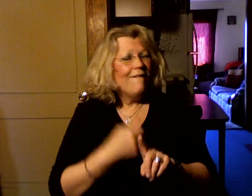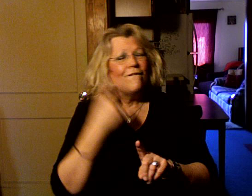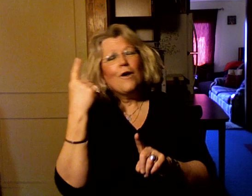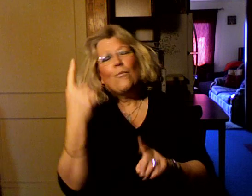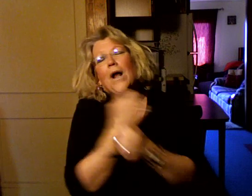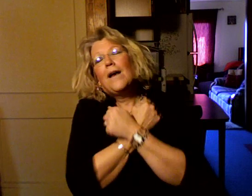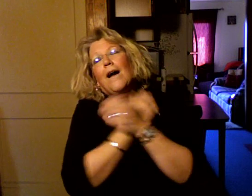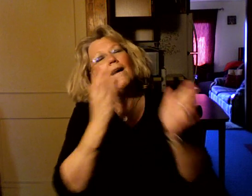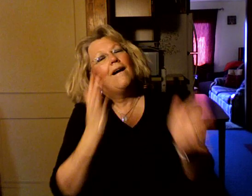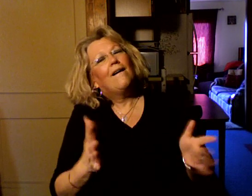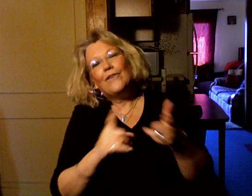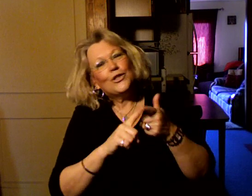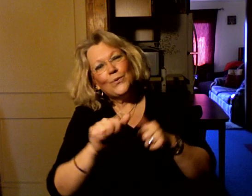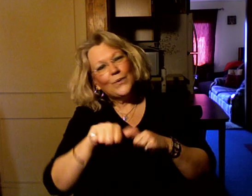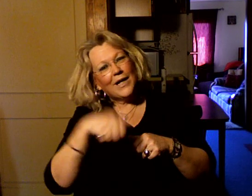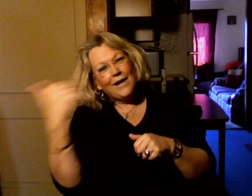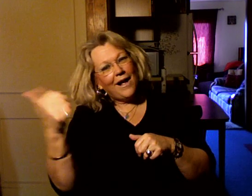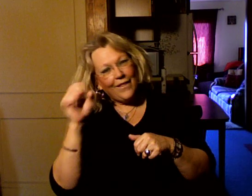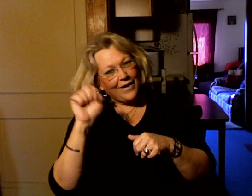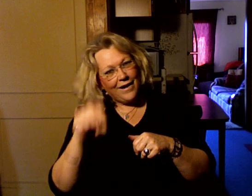other. From one love to another.